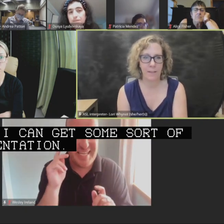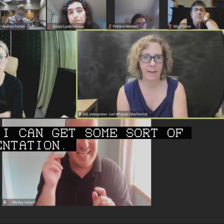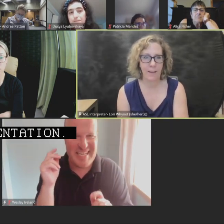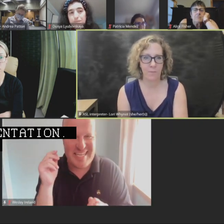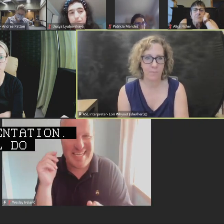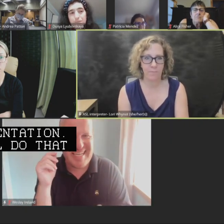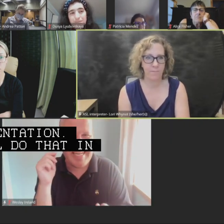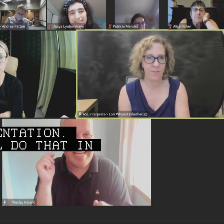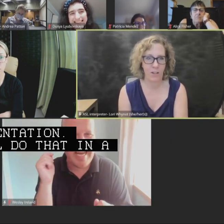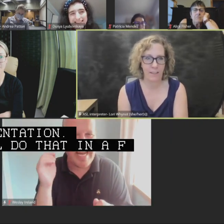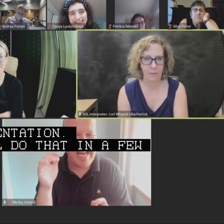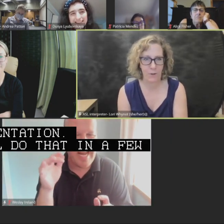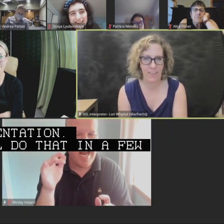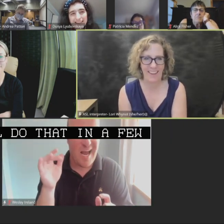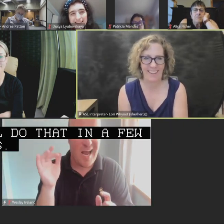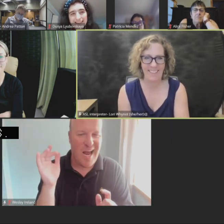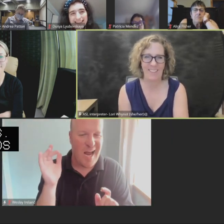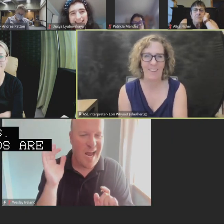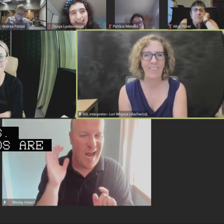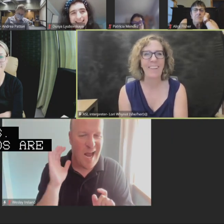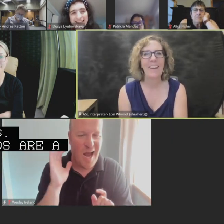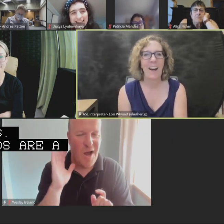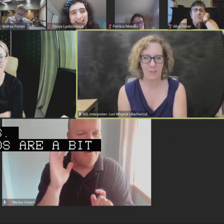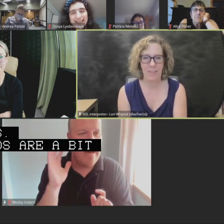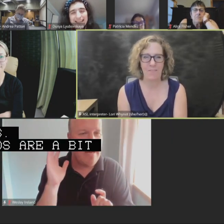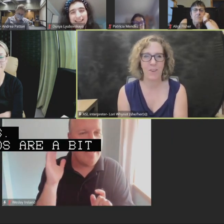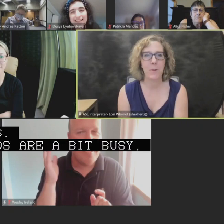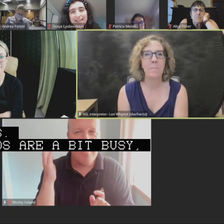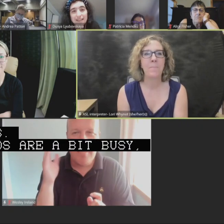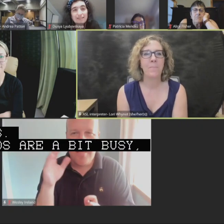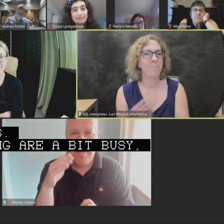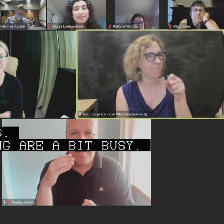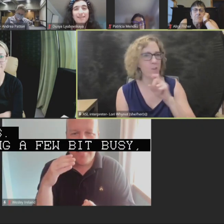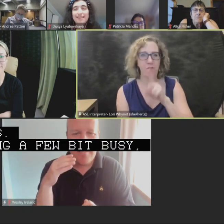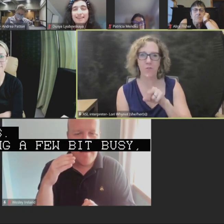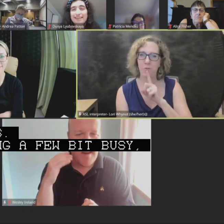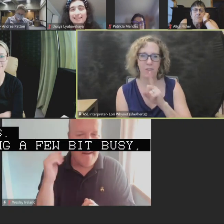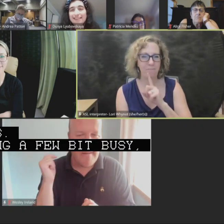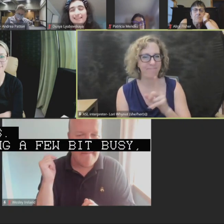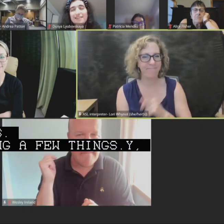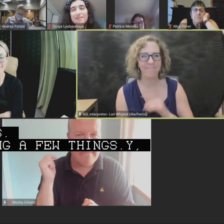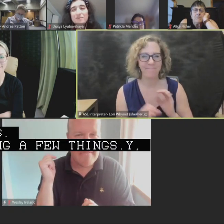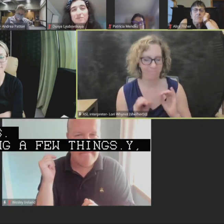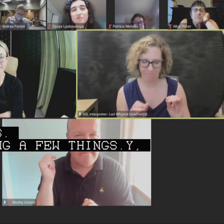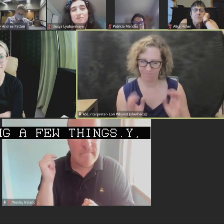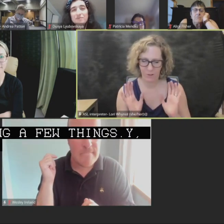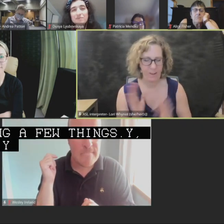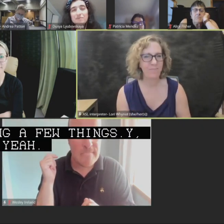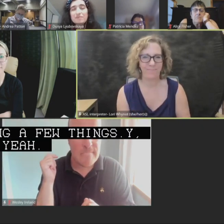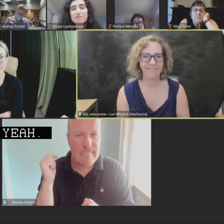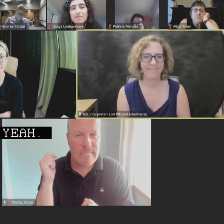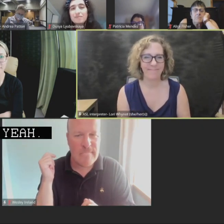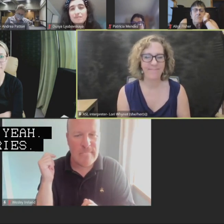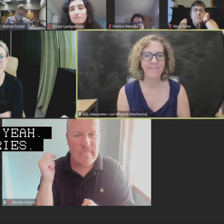They're a bit tied here, juggling a few things. So I'll do that. Oh yeah, no worries. No worries. Thank you.